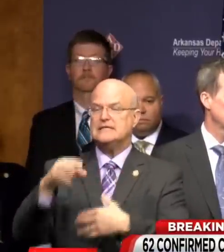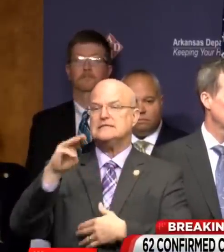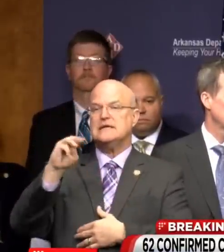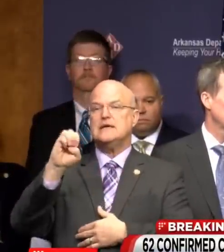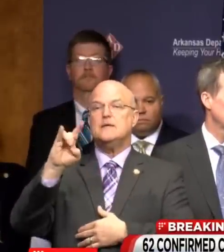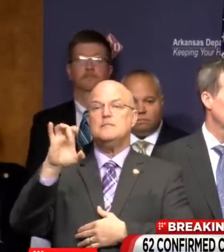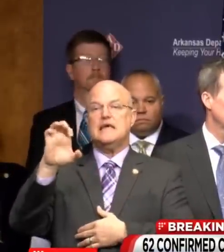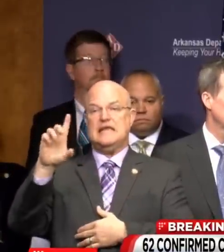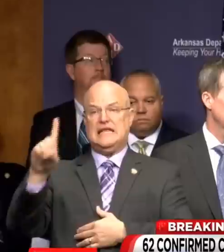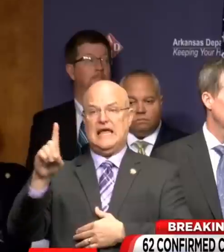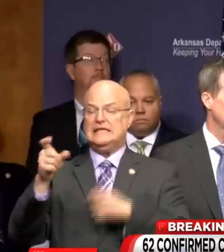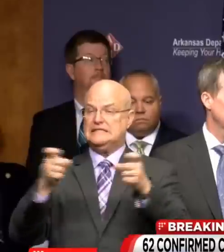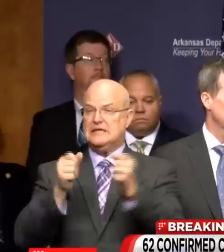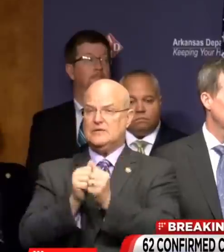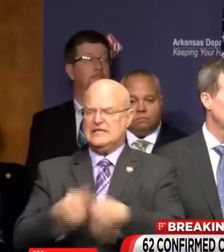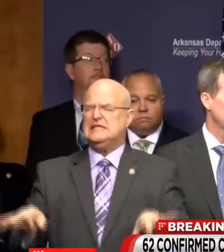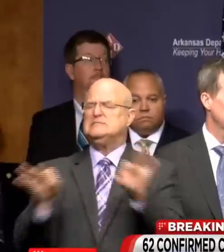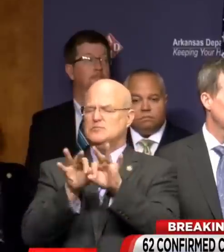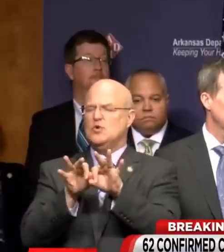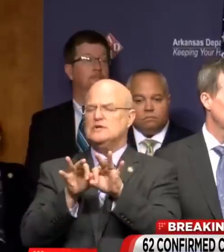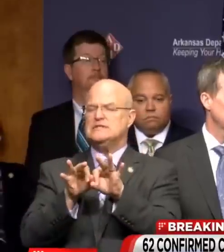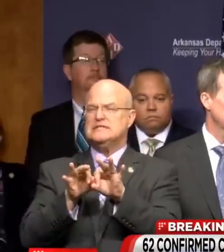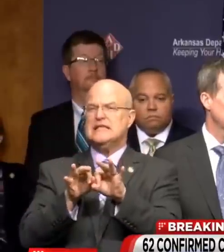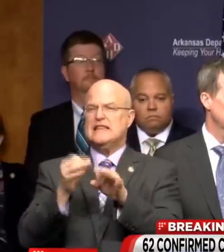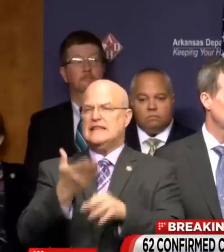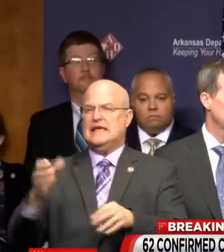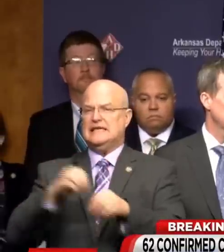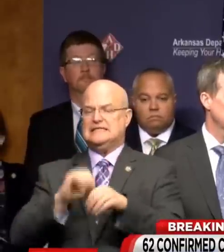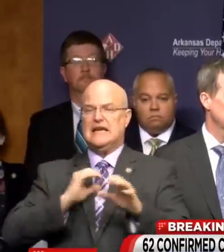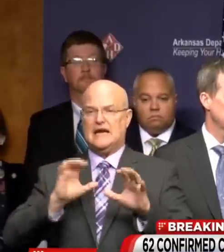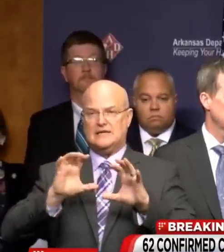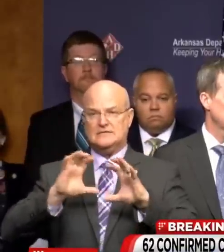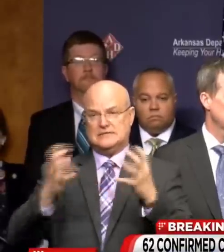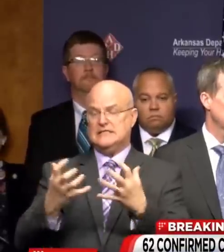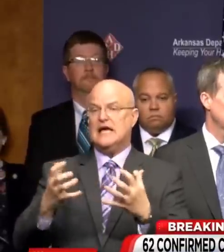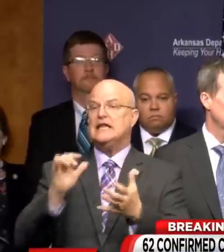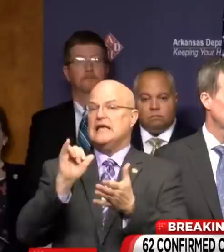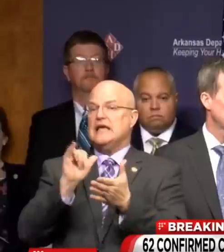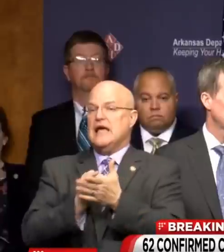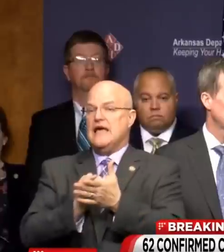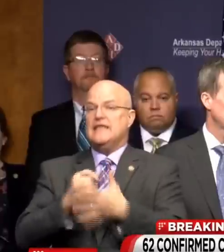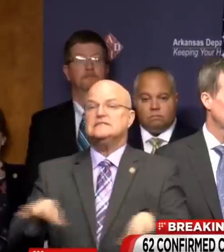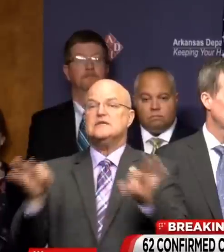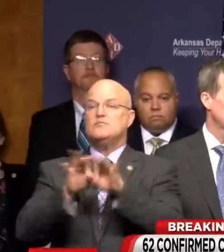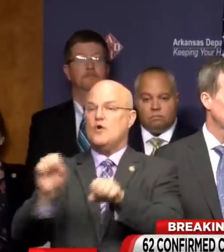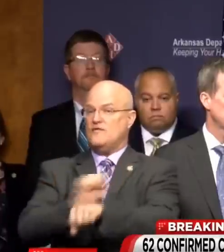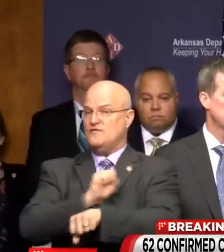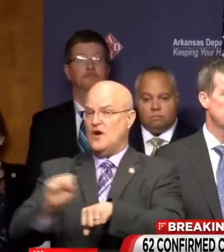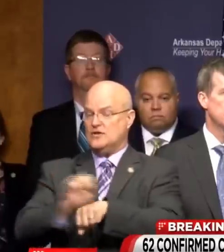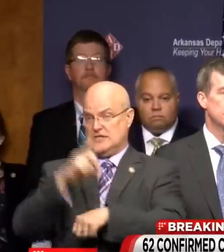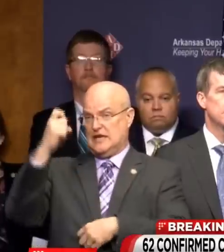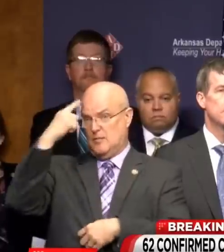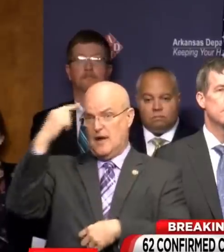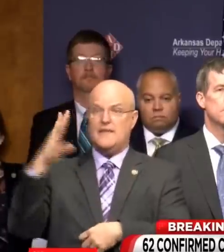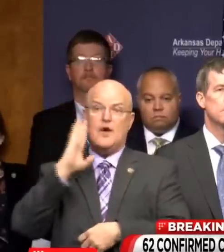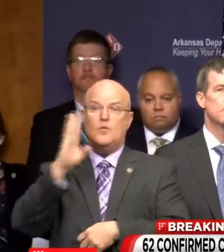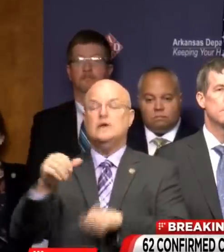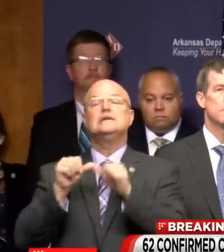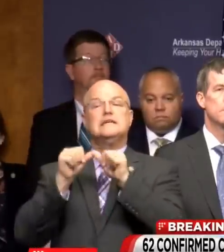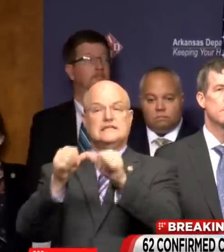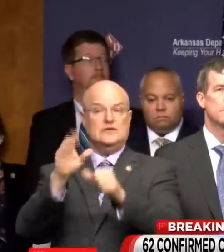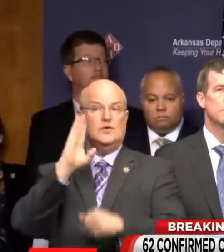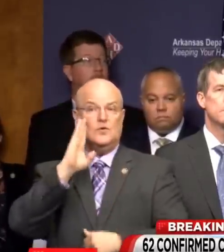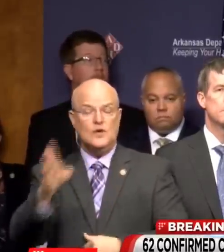deal with, important safety nets in our society, and those are important functioning of governments that will